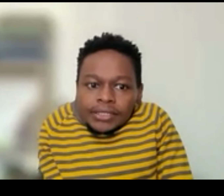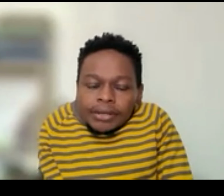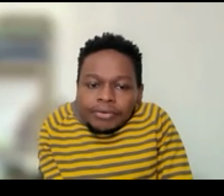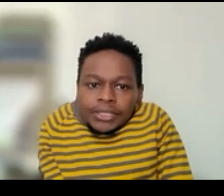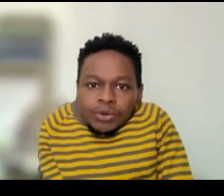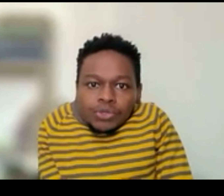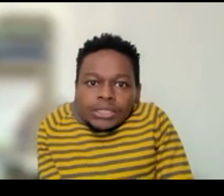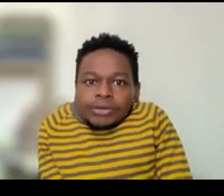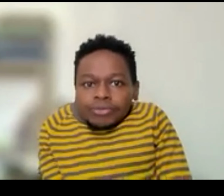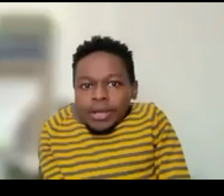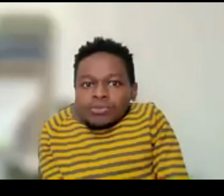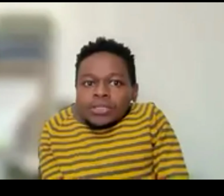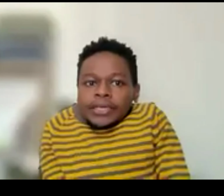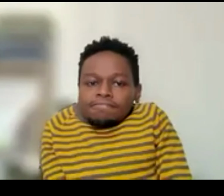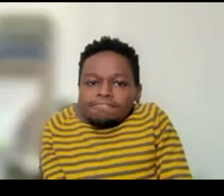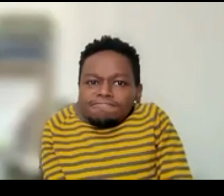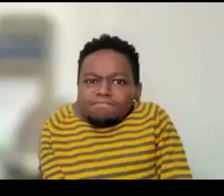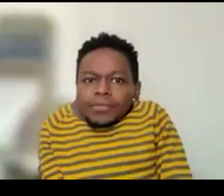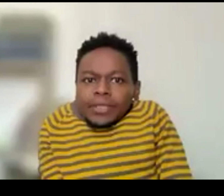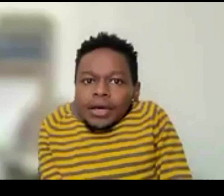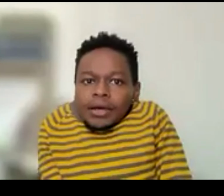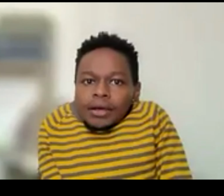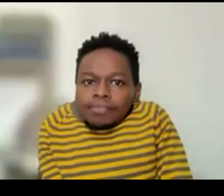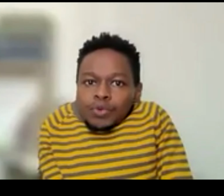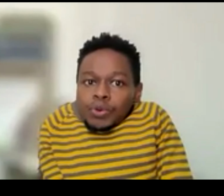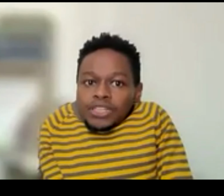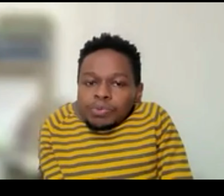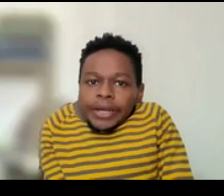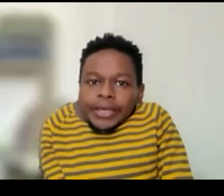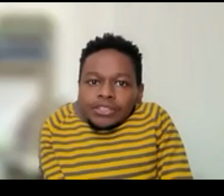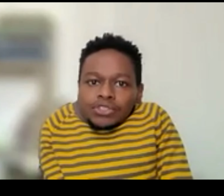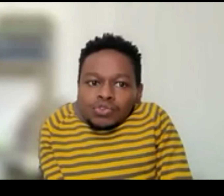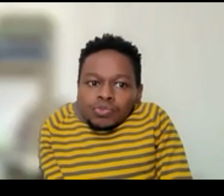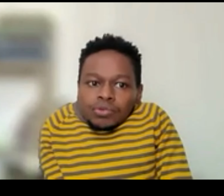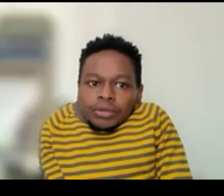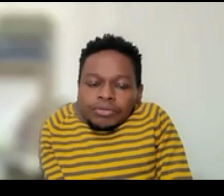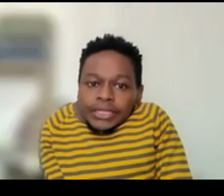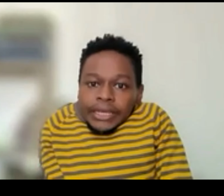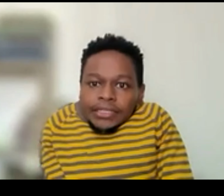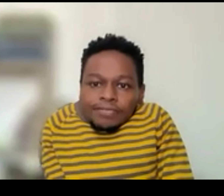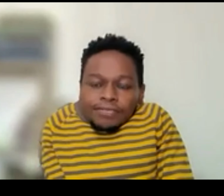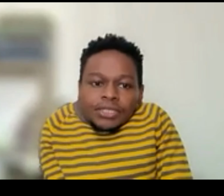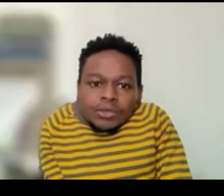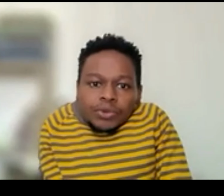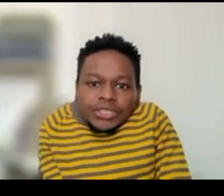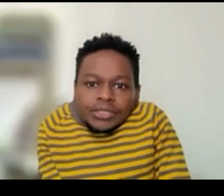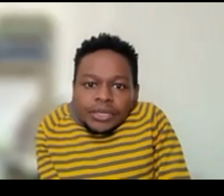accelerator, which we still run today. We were inspired to create AT4D, which is a